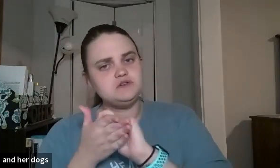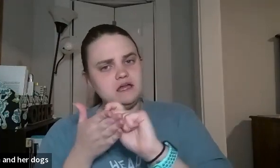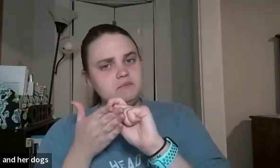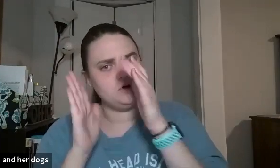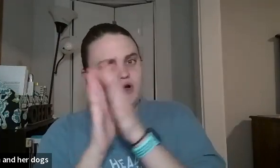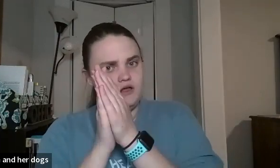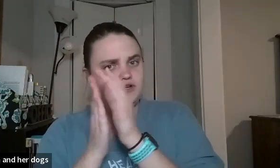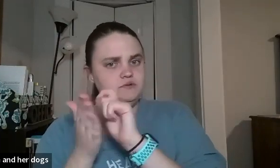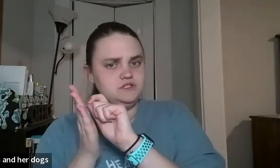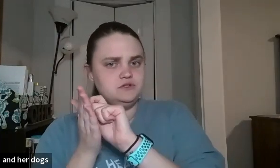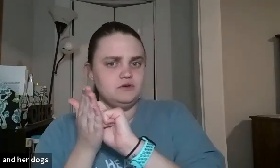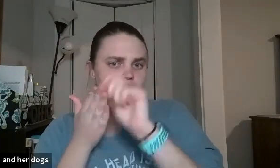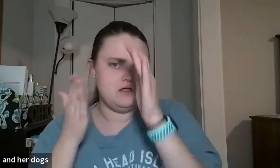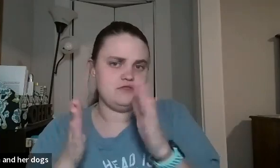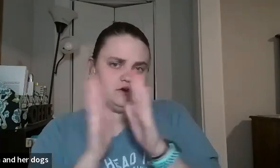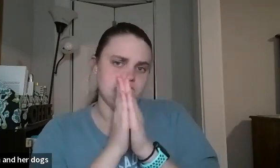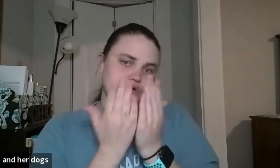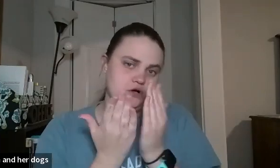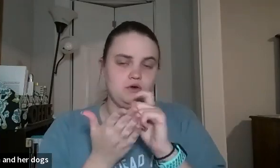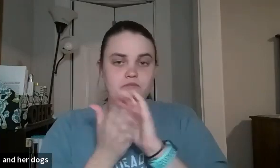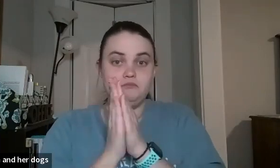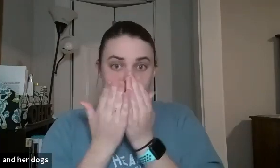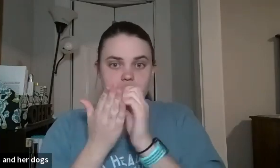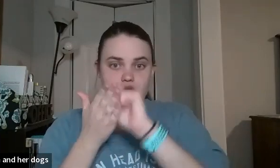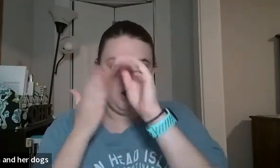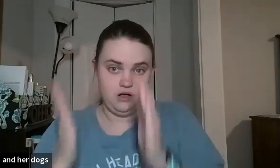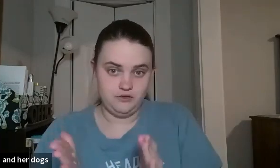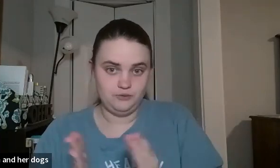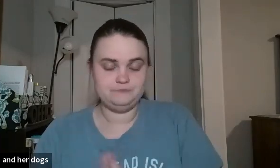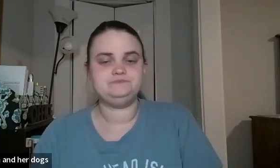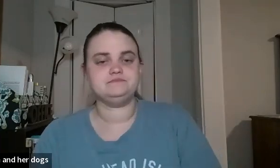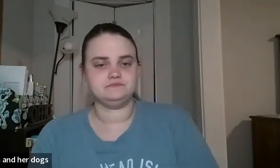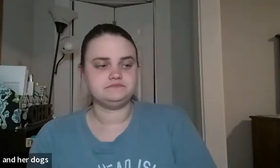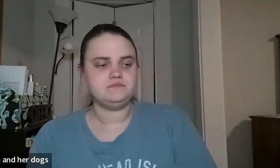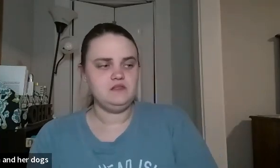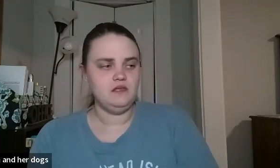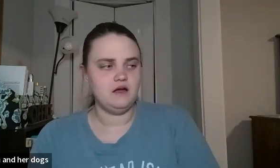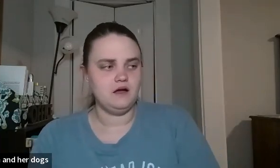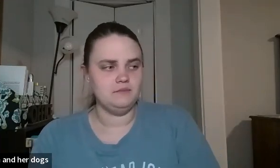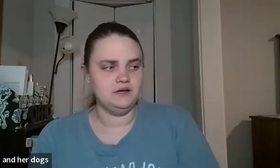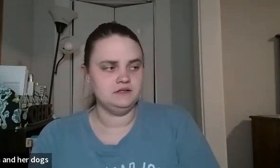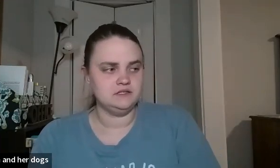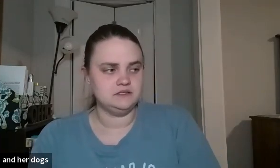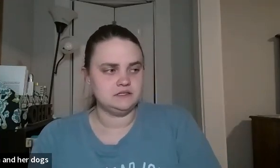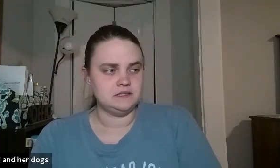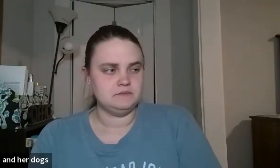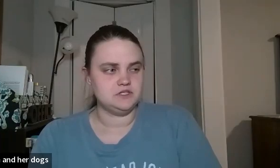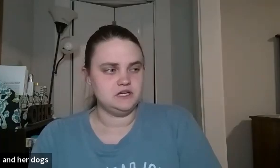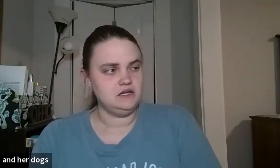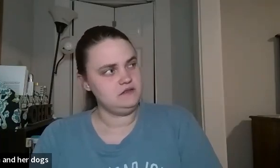like a book author. You would do author, book, or book author. Trying to